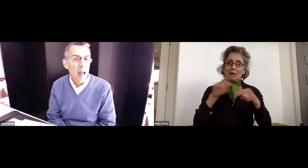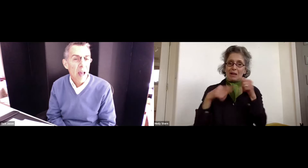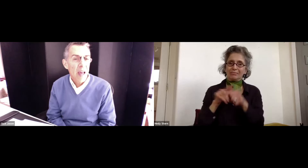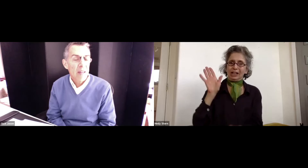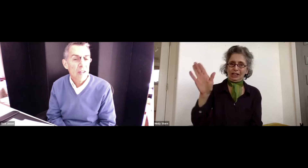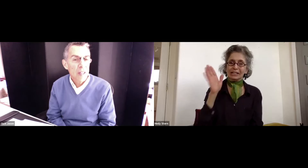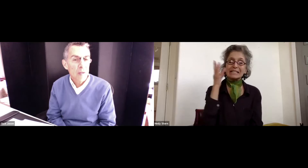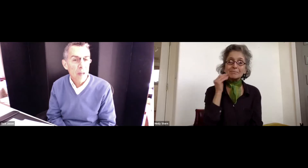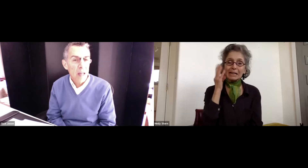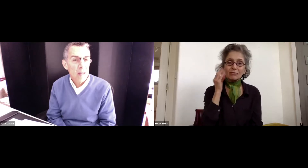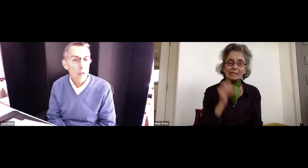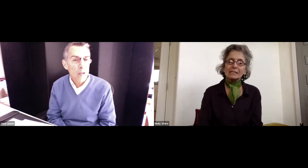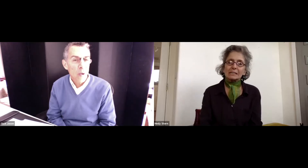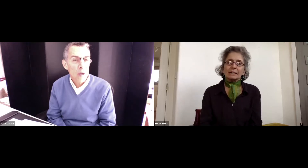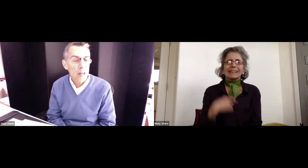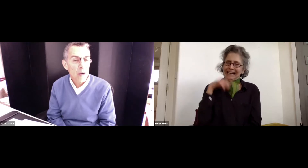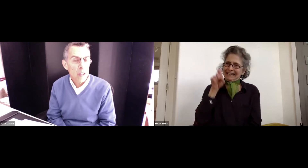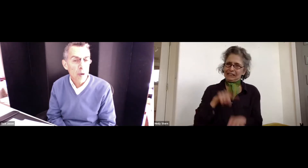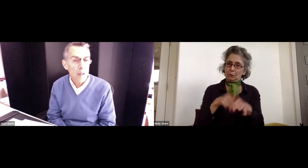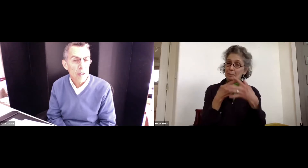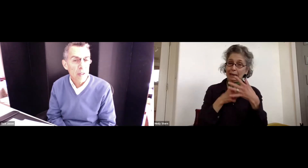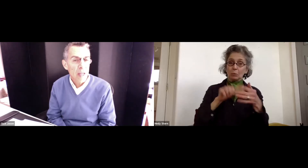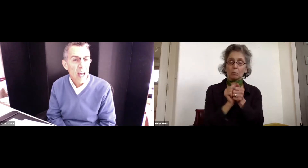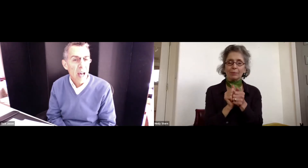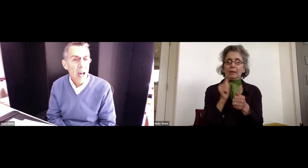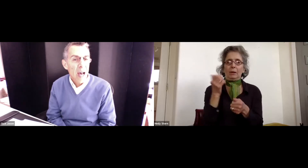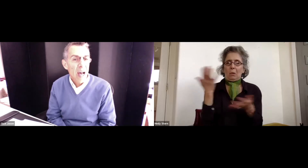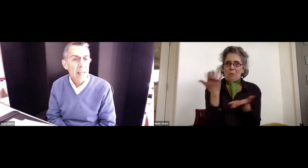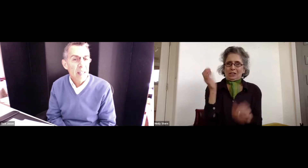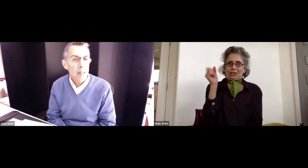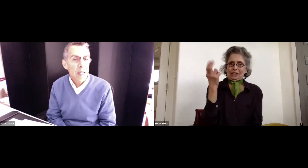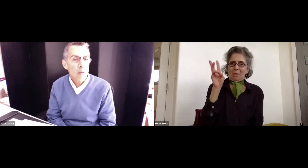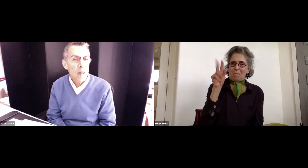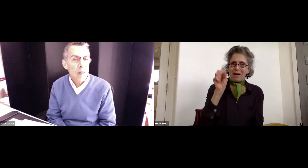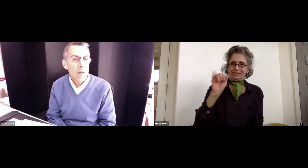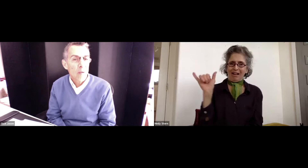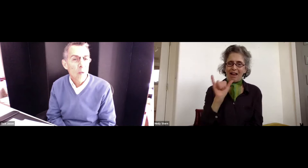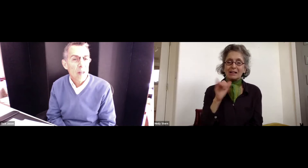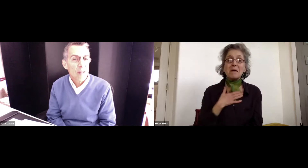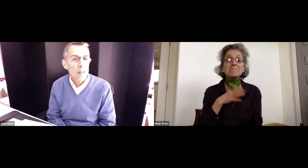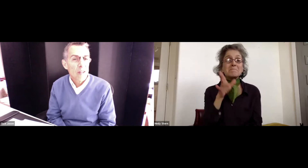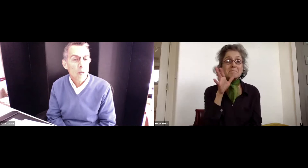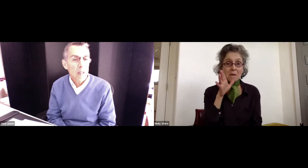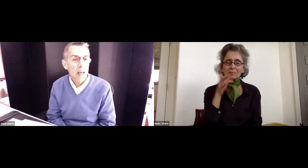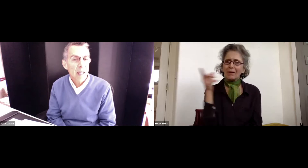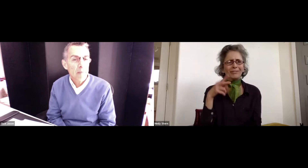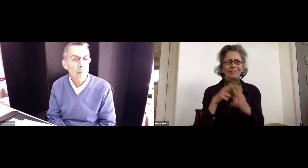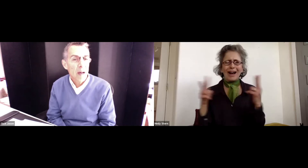And she's regaled us with her stories and her experiences. I need to begin with what she was like. My